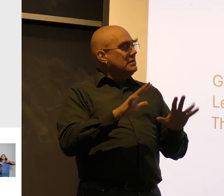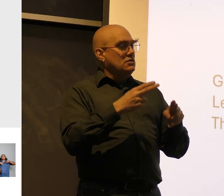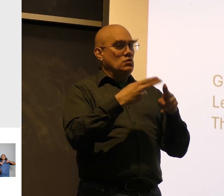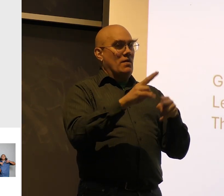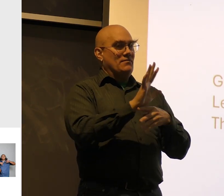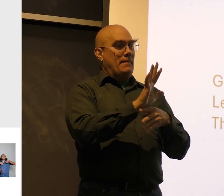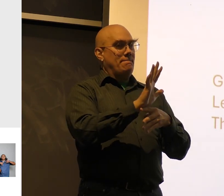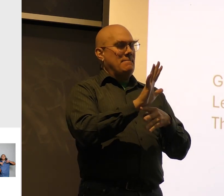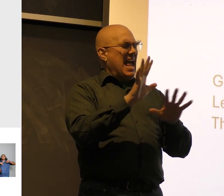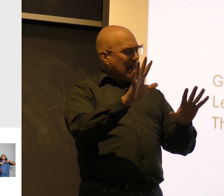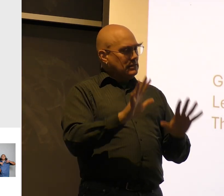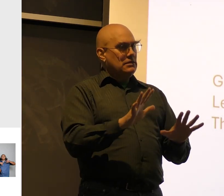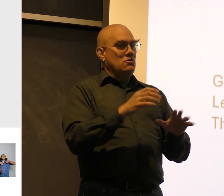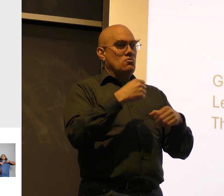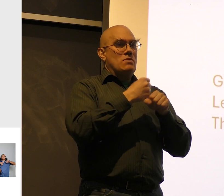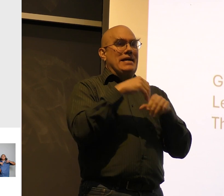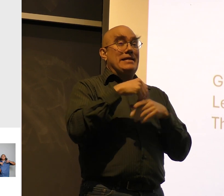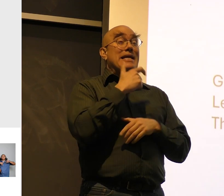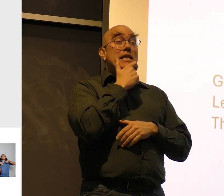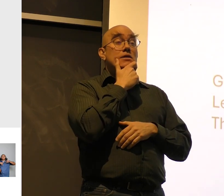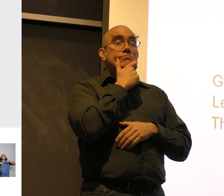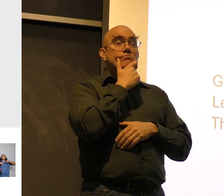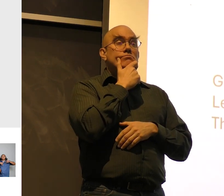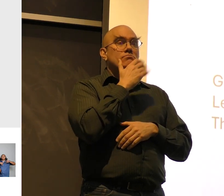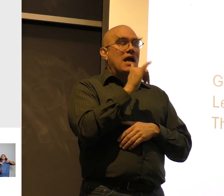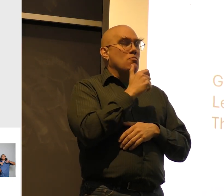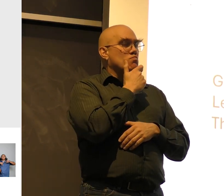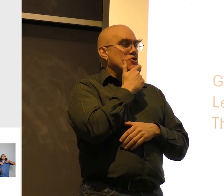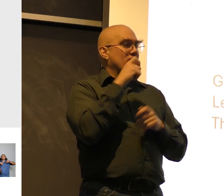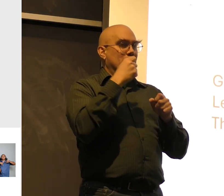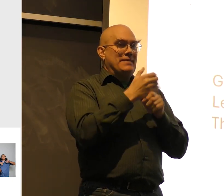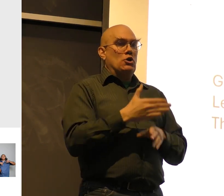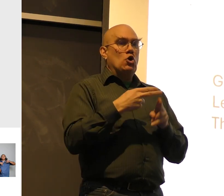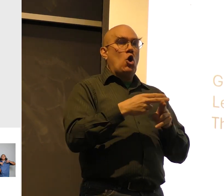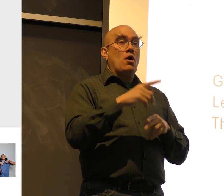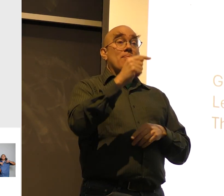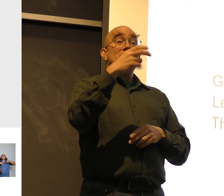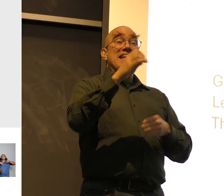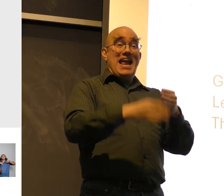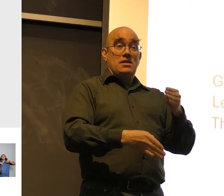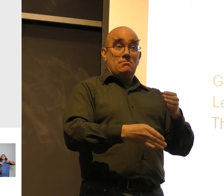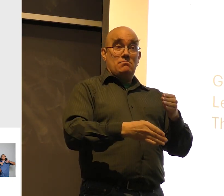And there is an excellent short film created in England by a British filmmaker called The